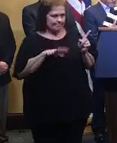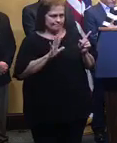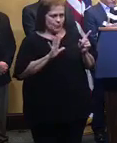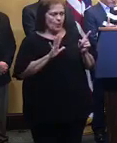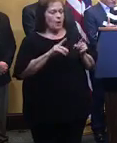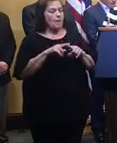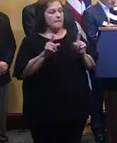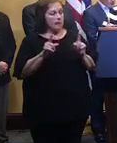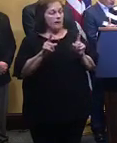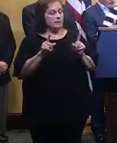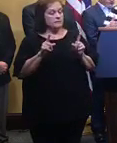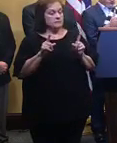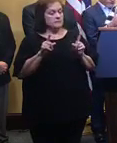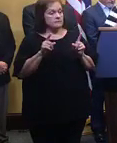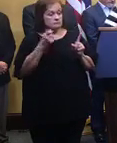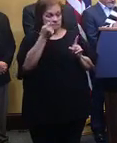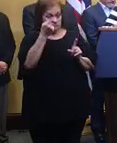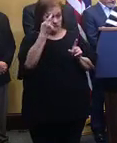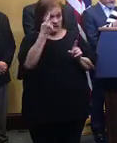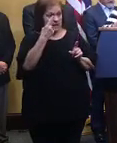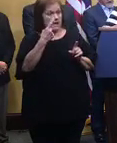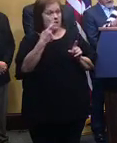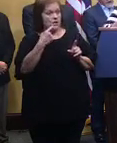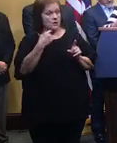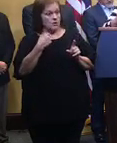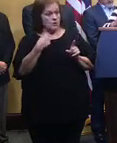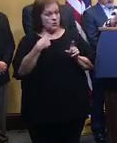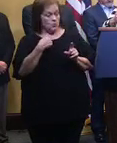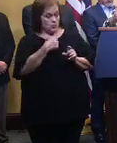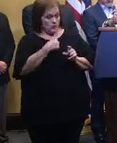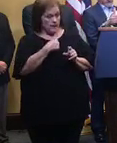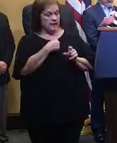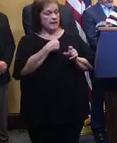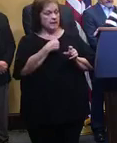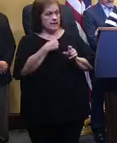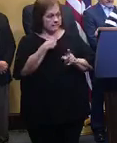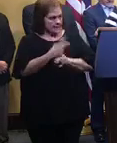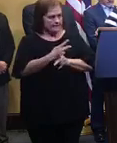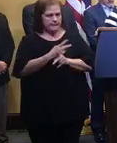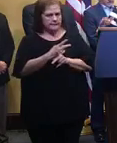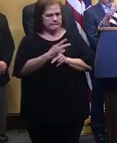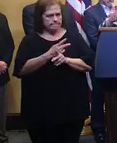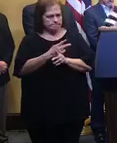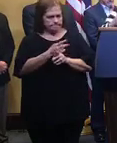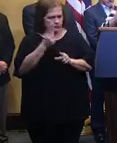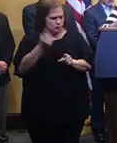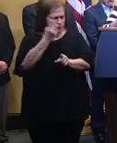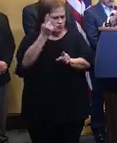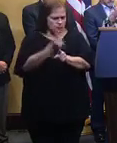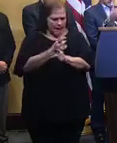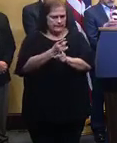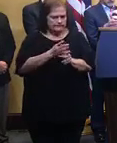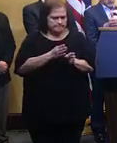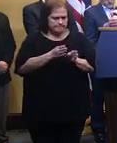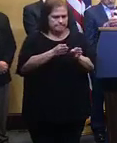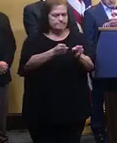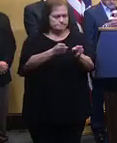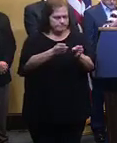Everything that we've done is taking a step in the right direction, and we're taking a step at a